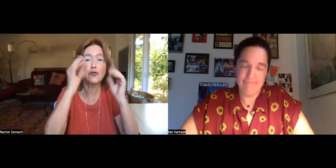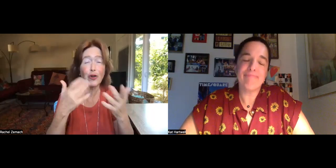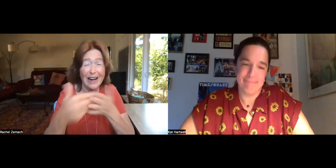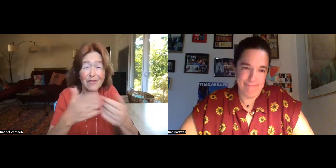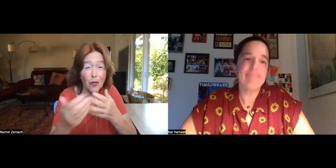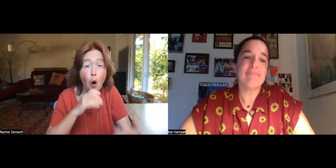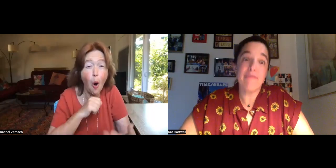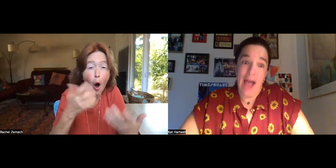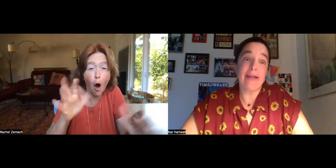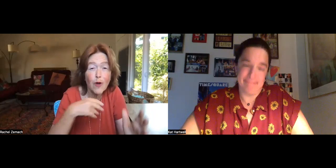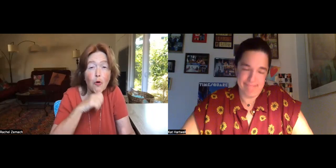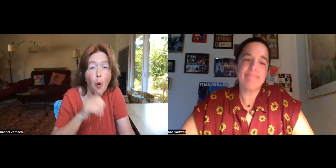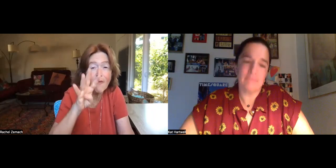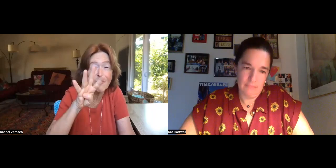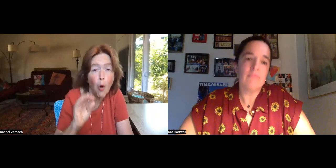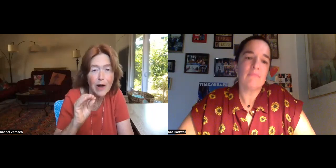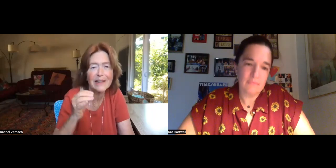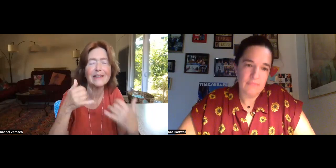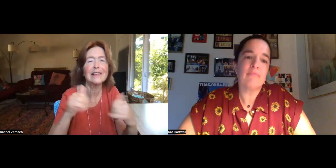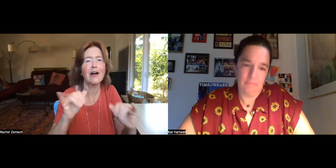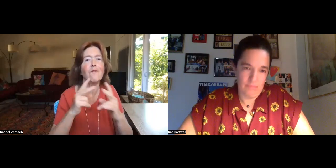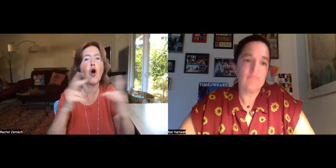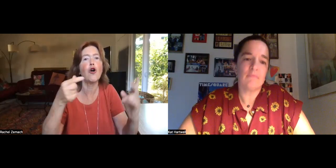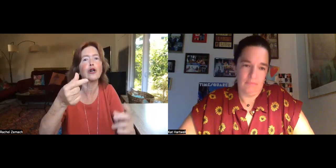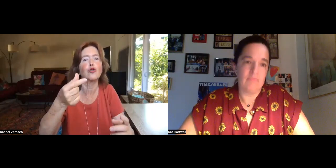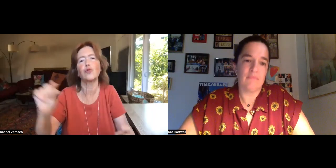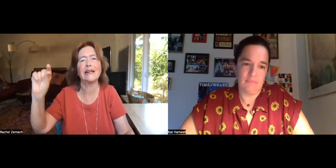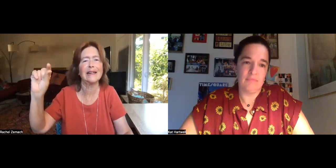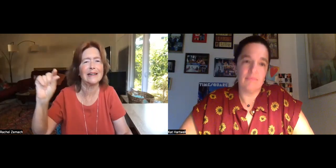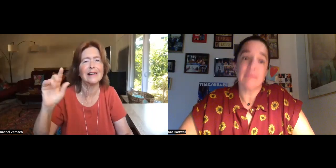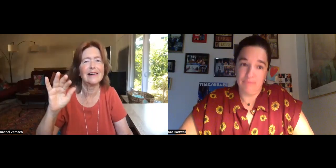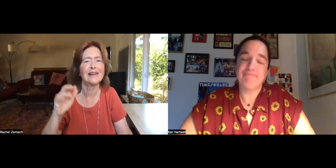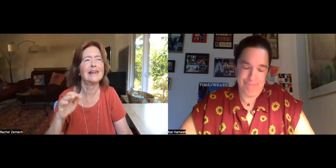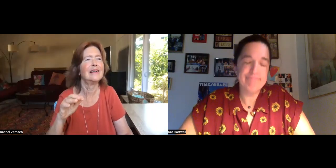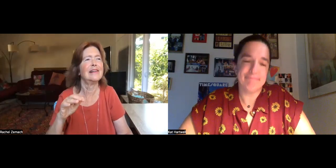Teacher, even though Right. I'm 40, still very green.